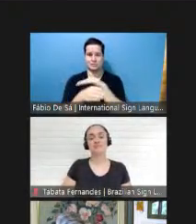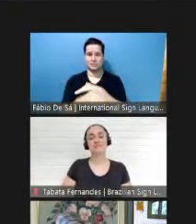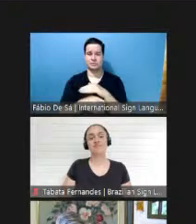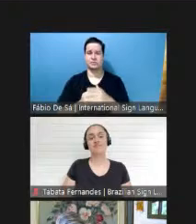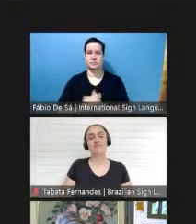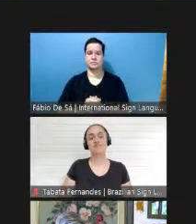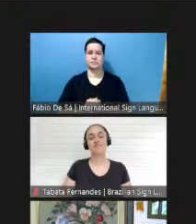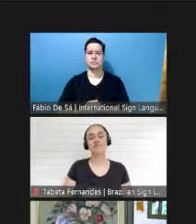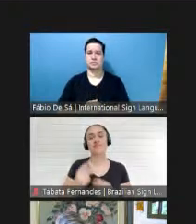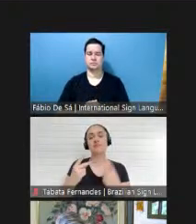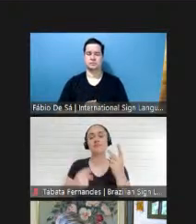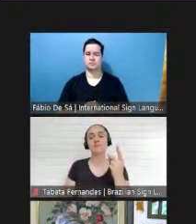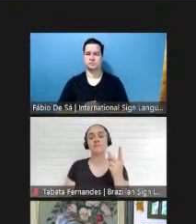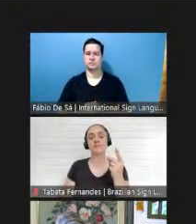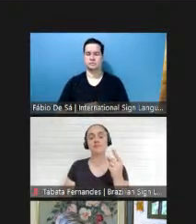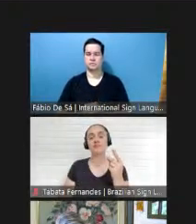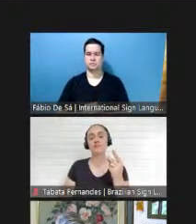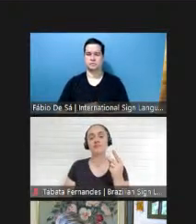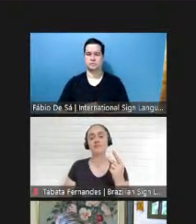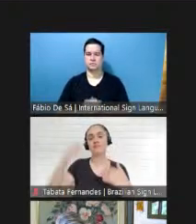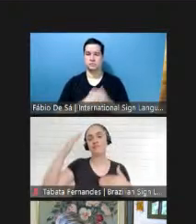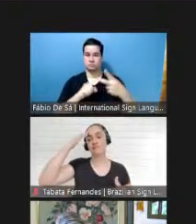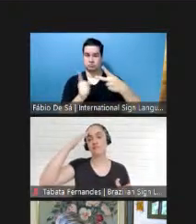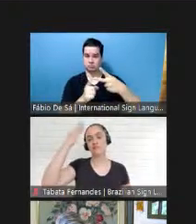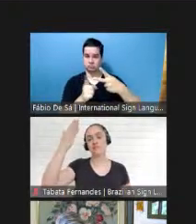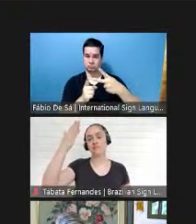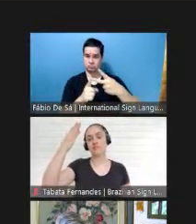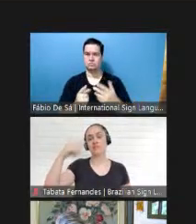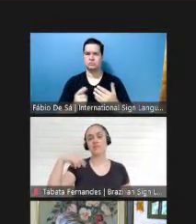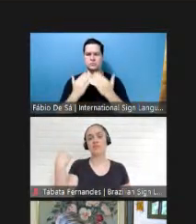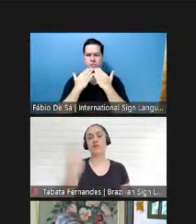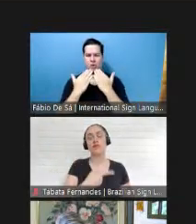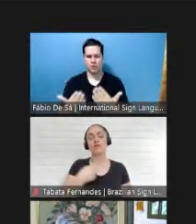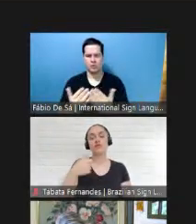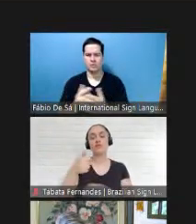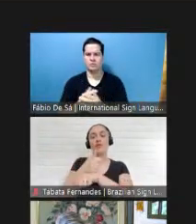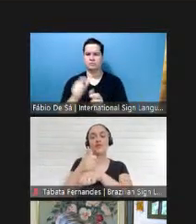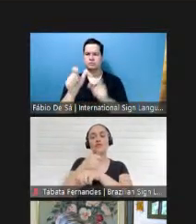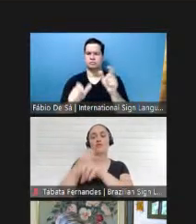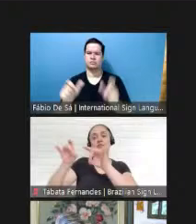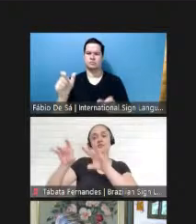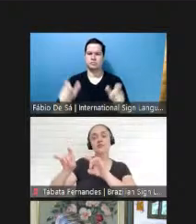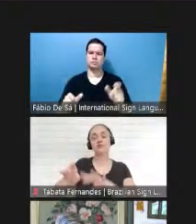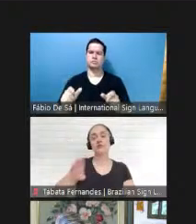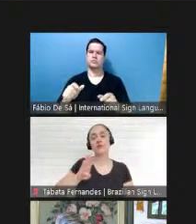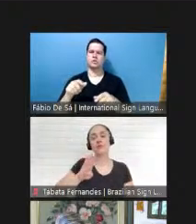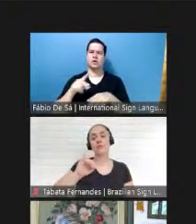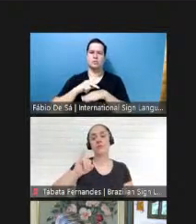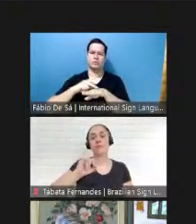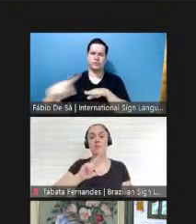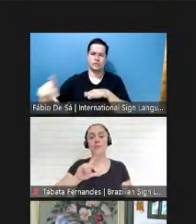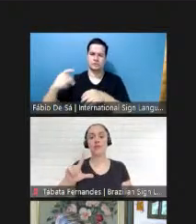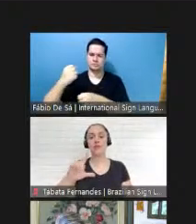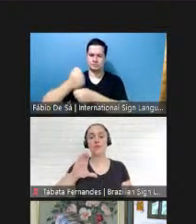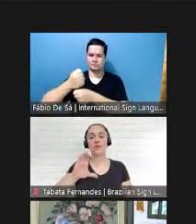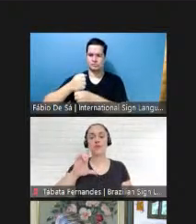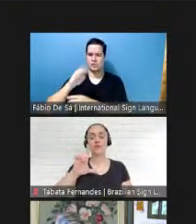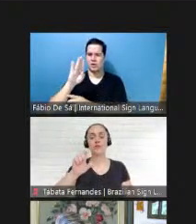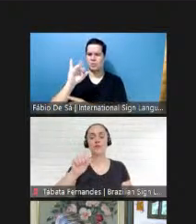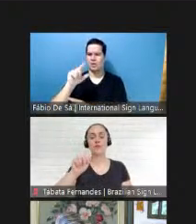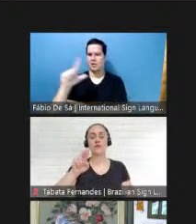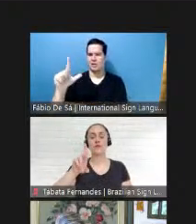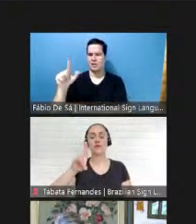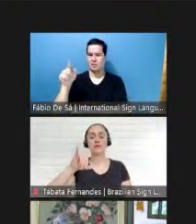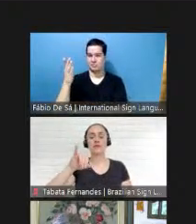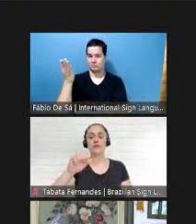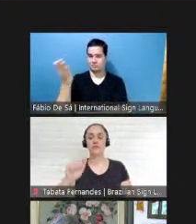Secondly, to say thanks to our specialists, Bill, Claudia, and Diane. You were great. Thank